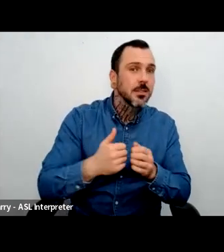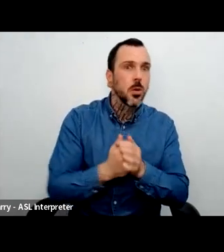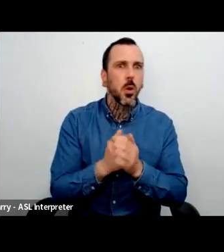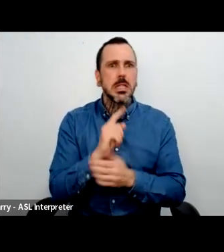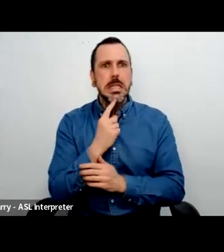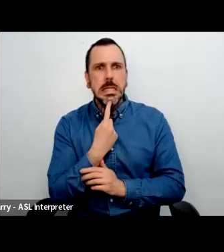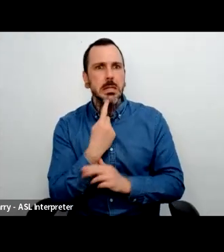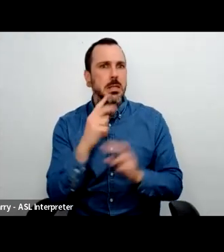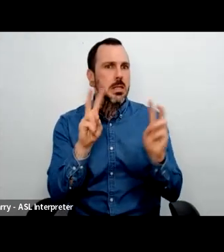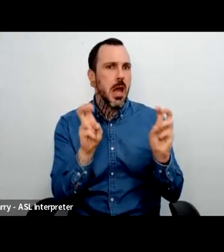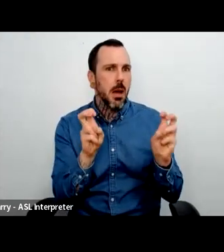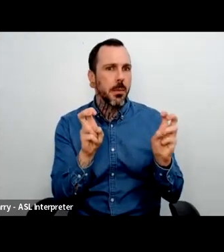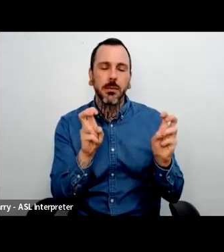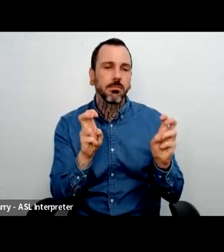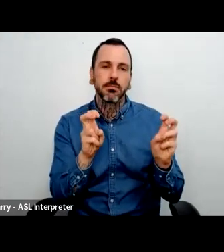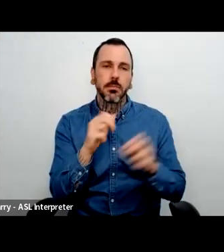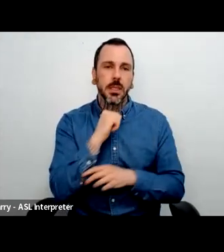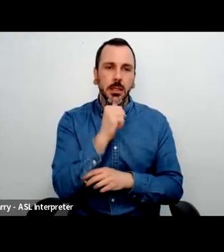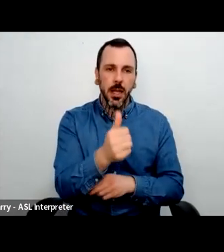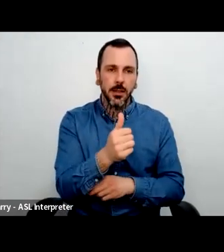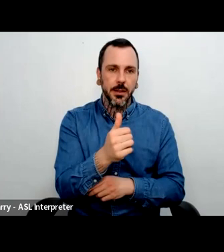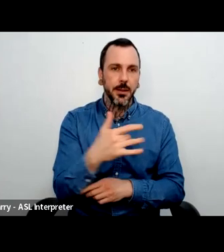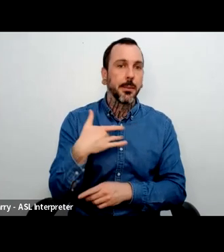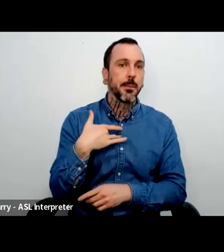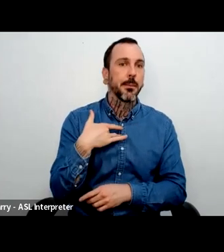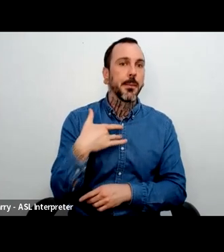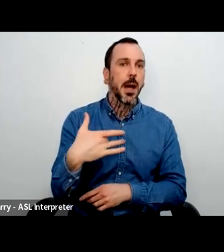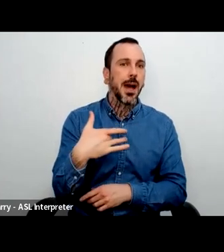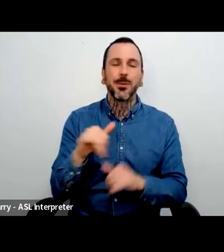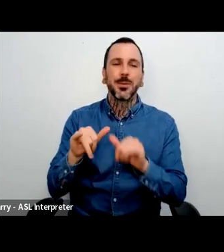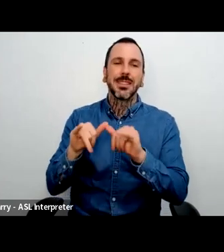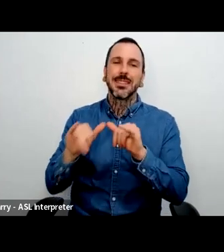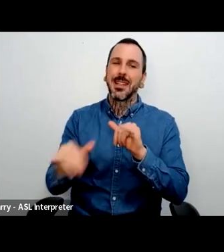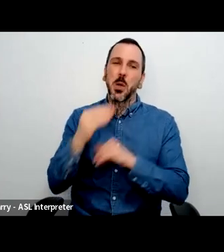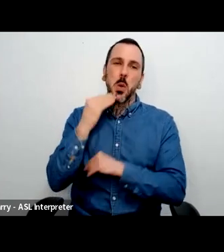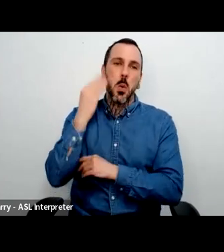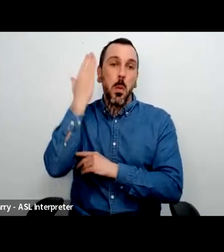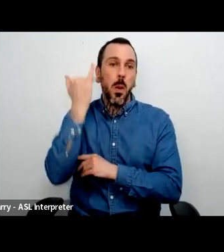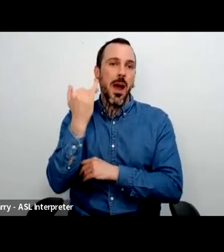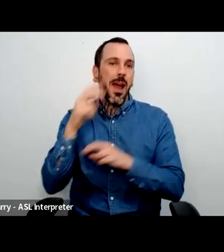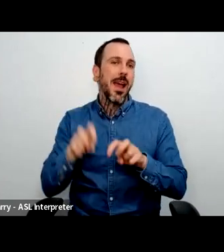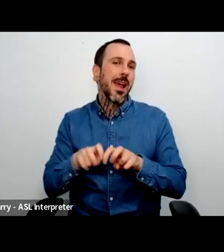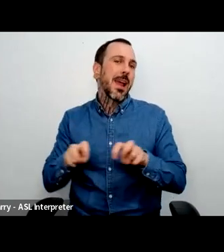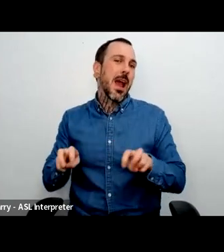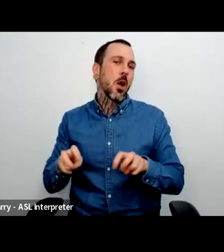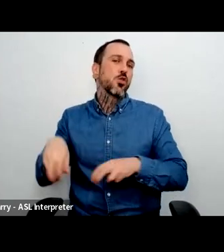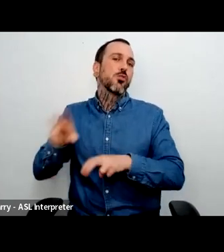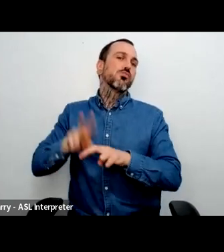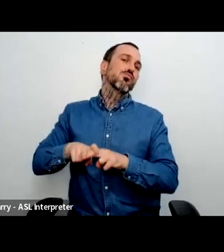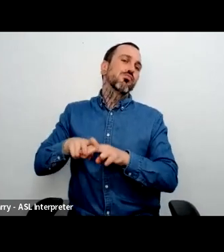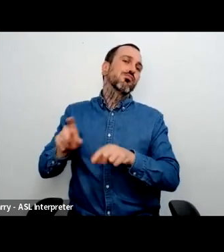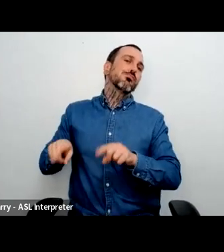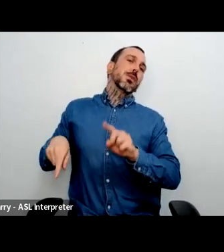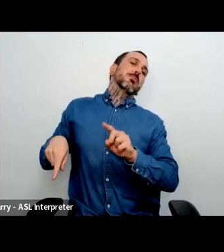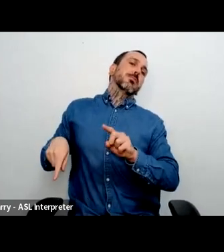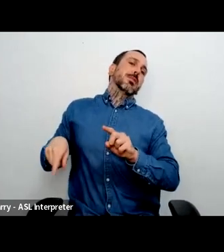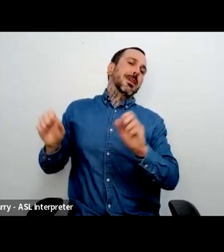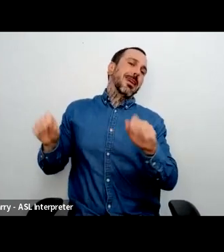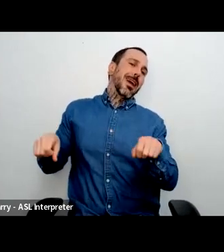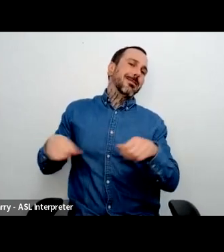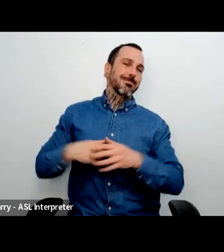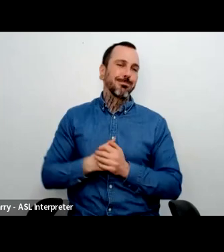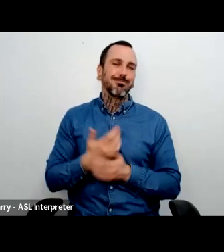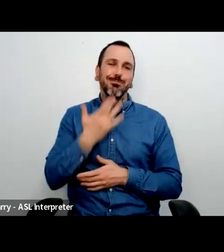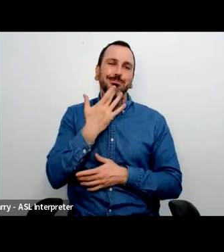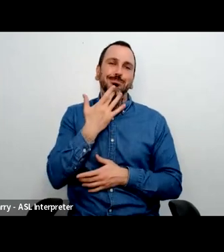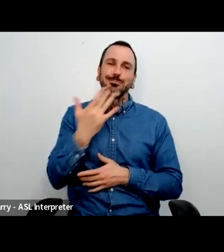It's literally the couch. People are answering on the survey, why don't you go? And they say, because my couch is too interesting.